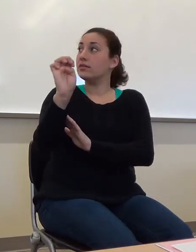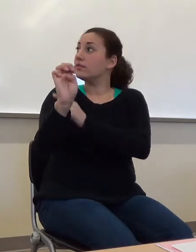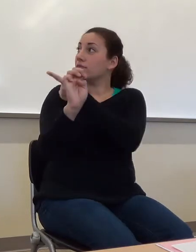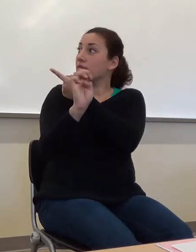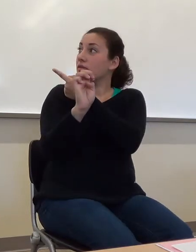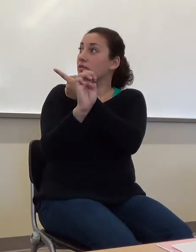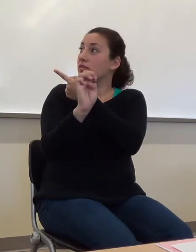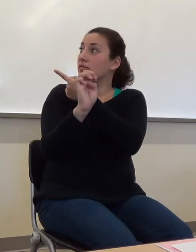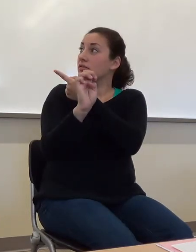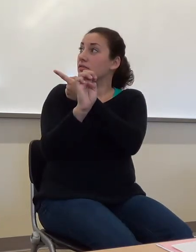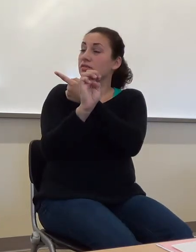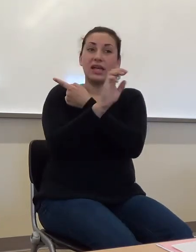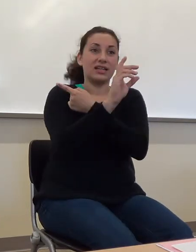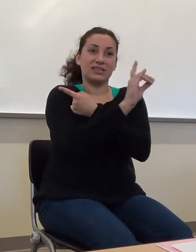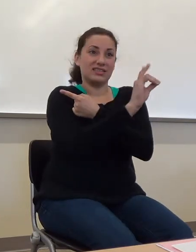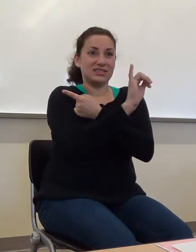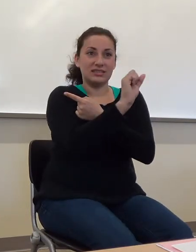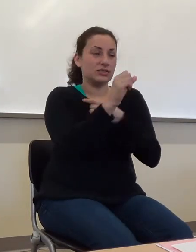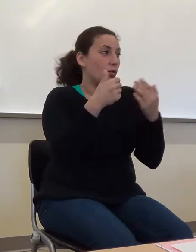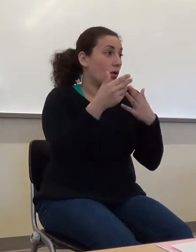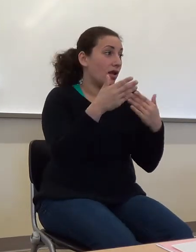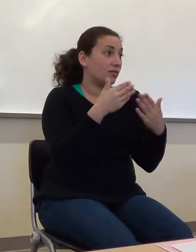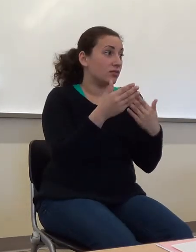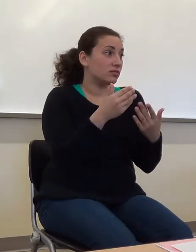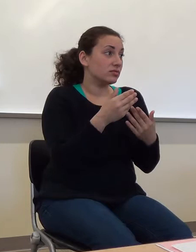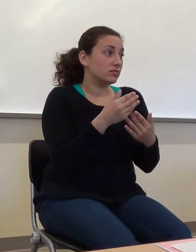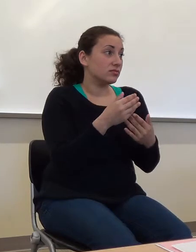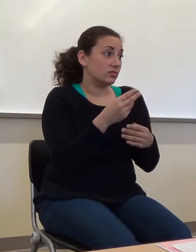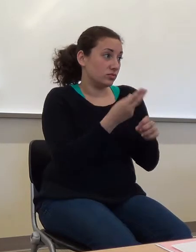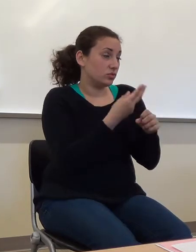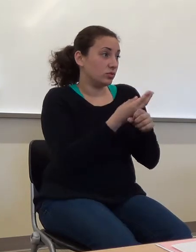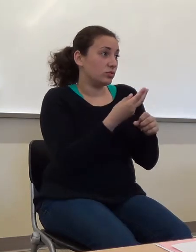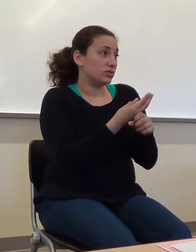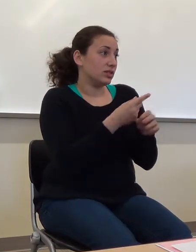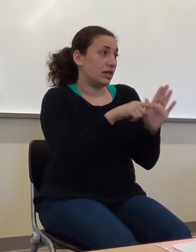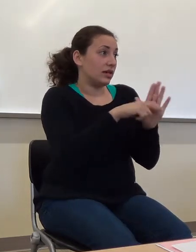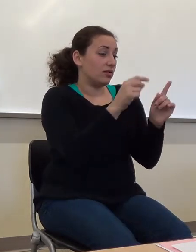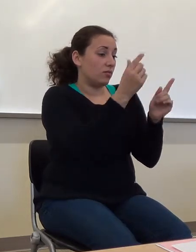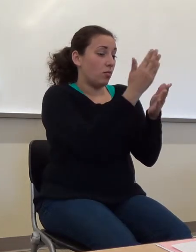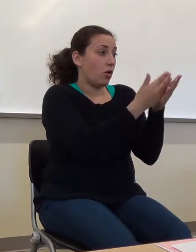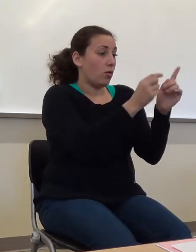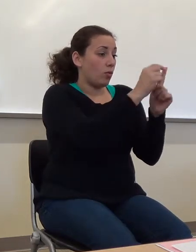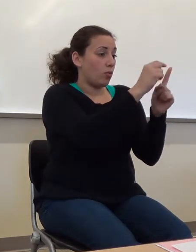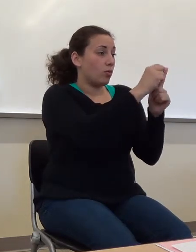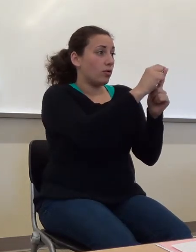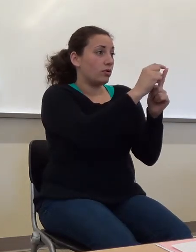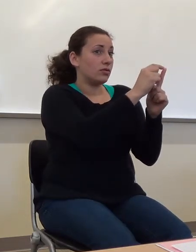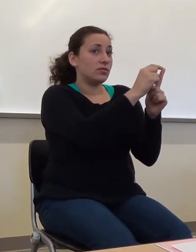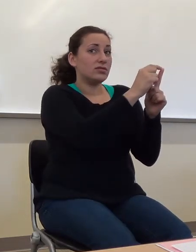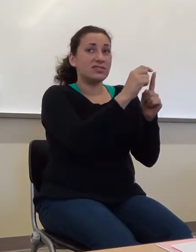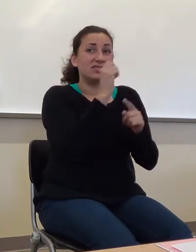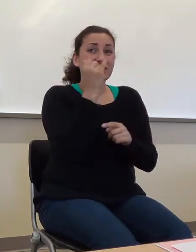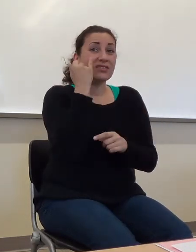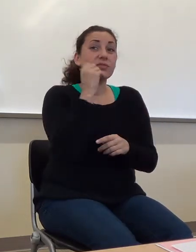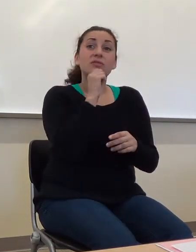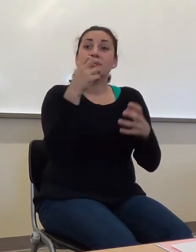but after this, I'm going to start marking off. If what you write here isn't